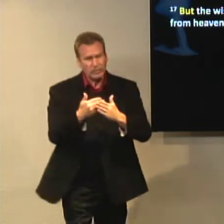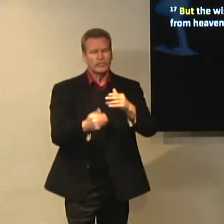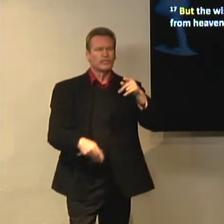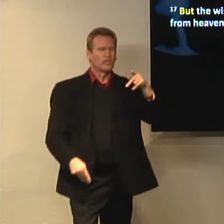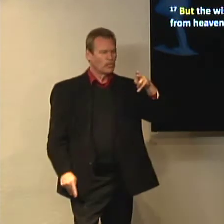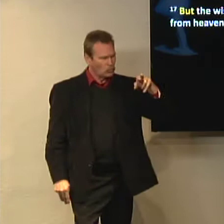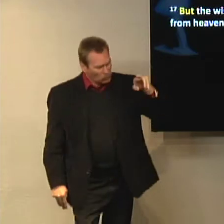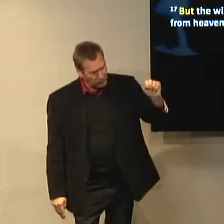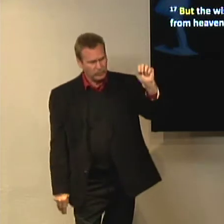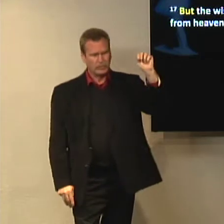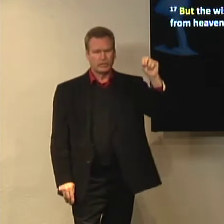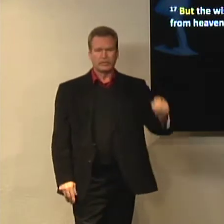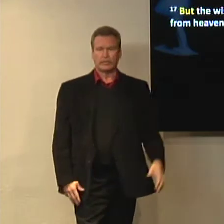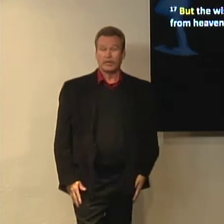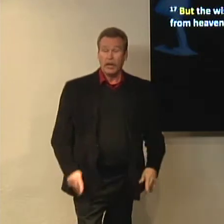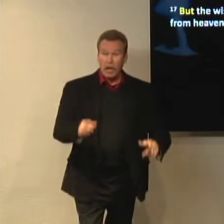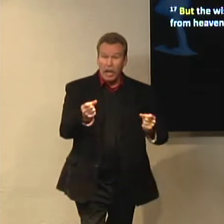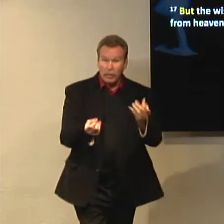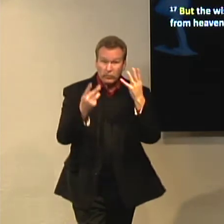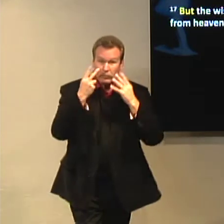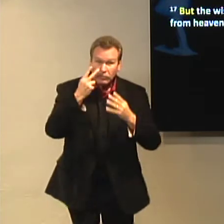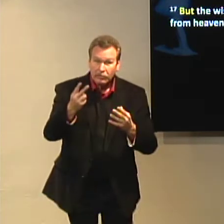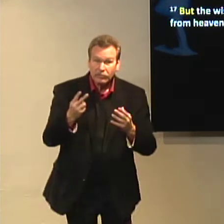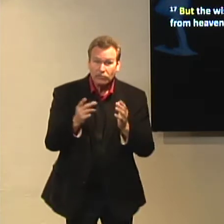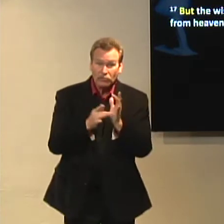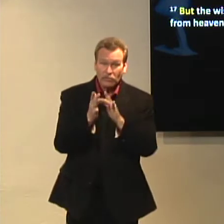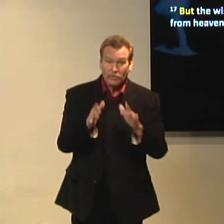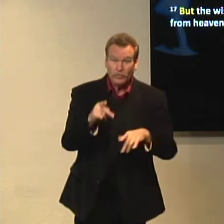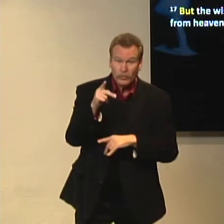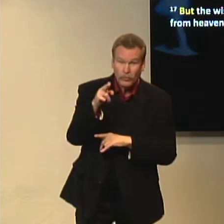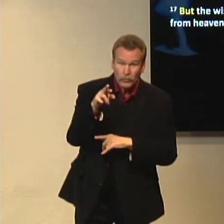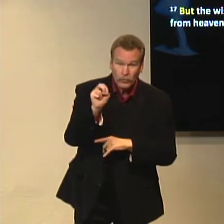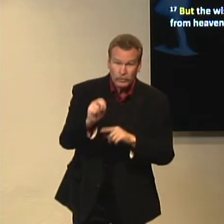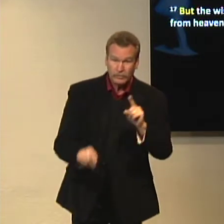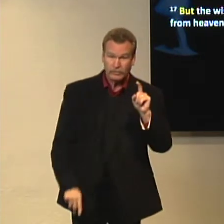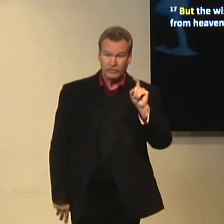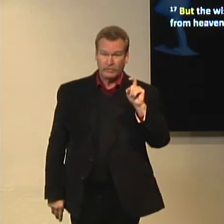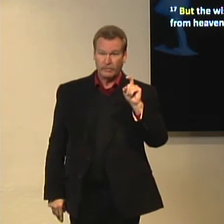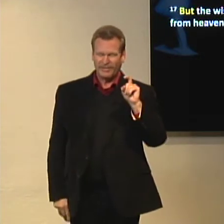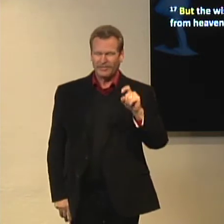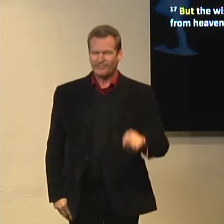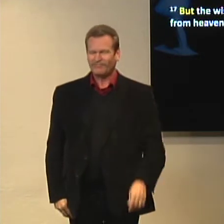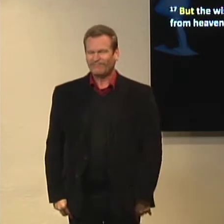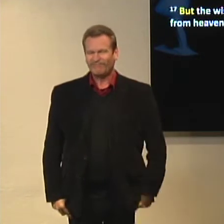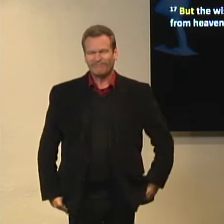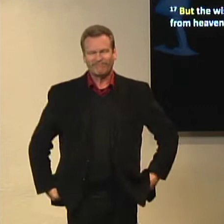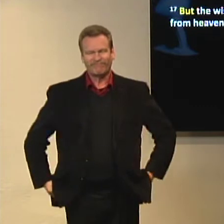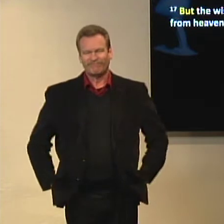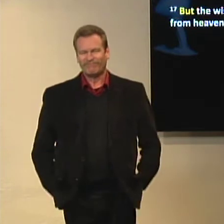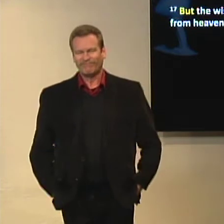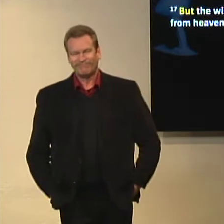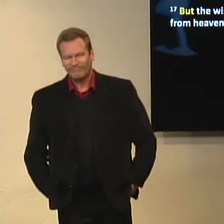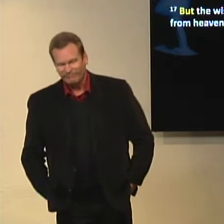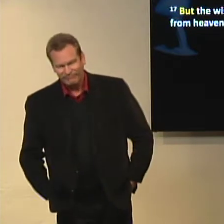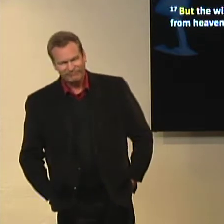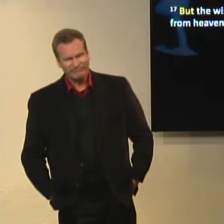purity, because the wisdom from heaven is pure. And how many Christians can you